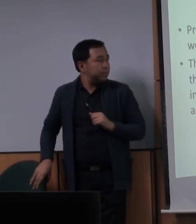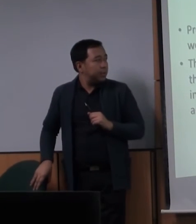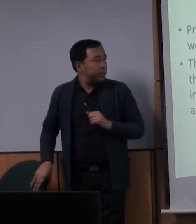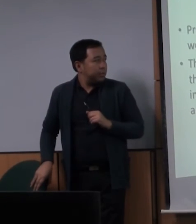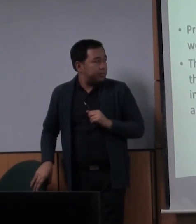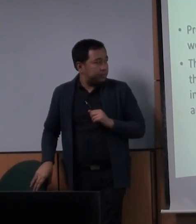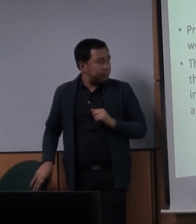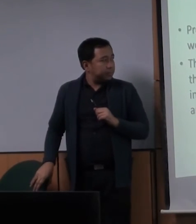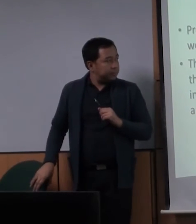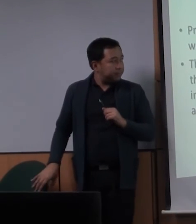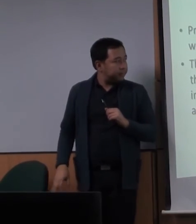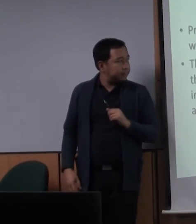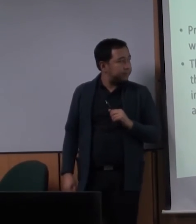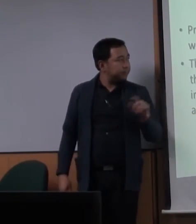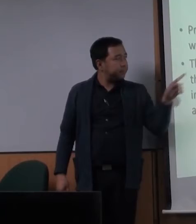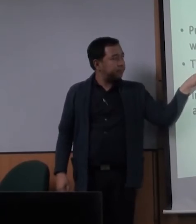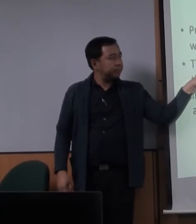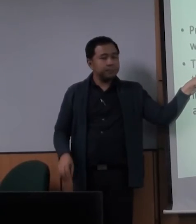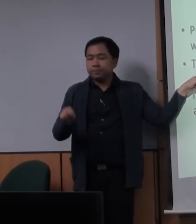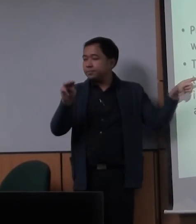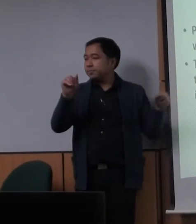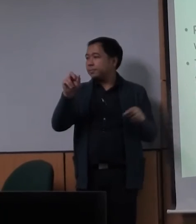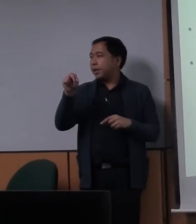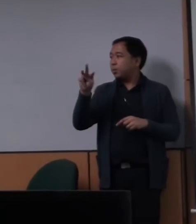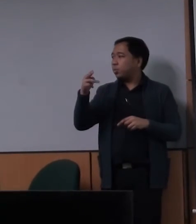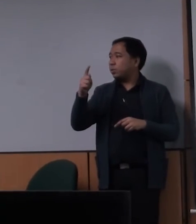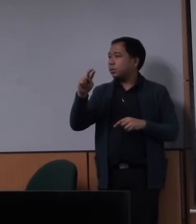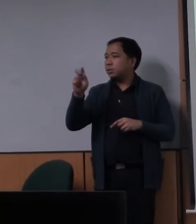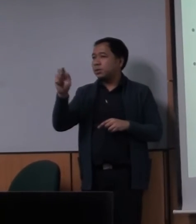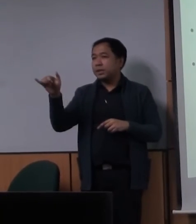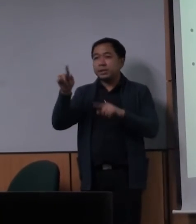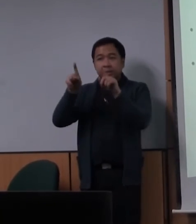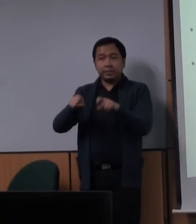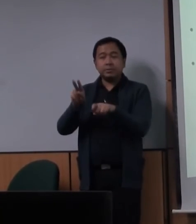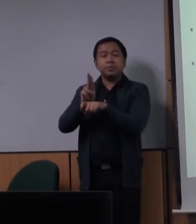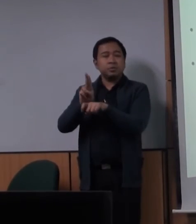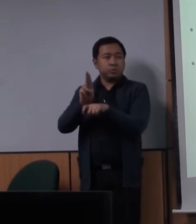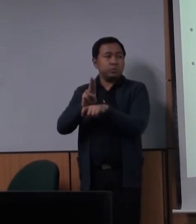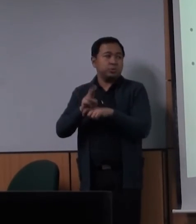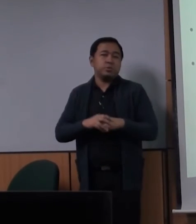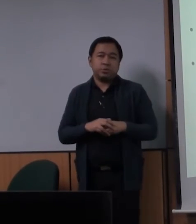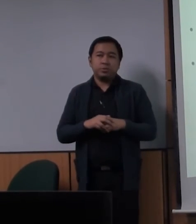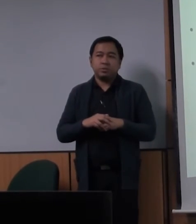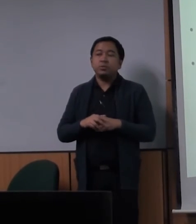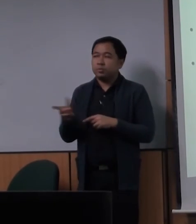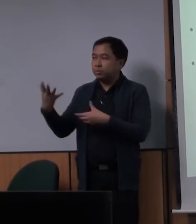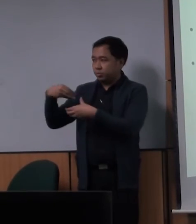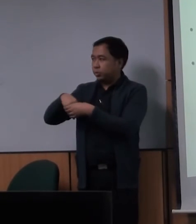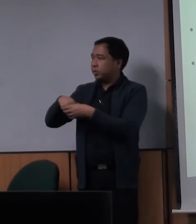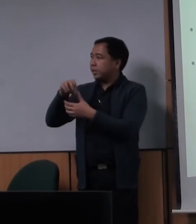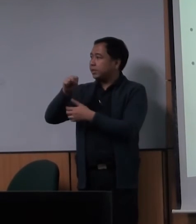Okay, and then Mann-Whitney Test was used. Okay, it's in the program of